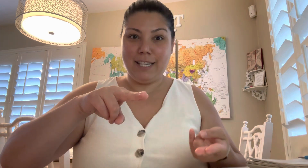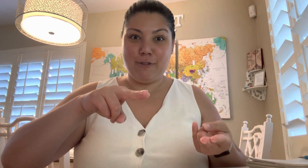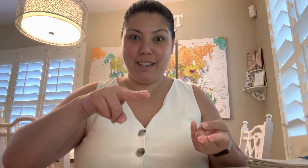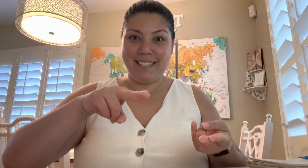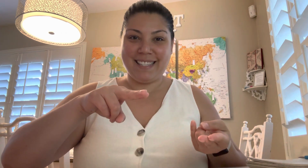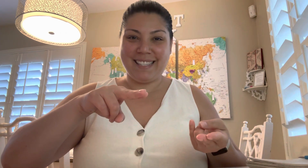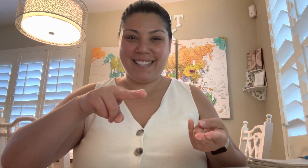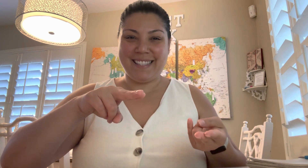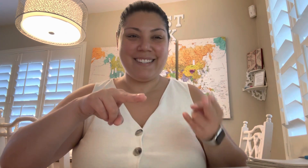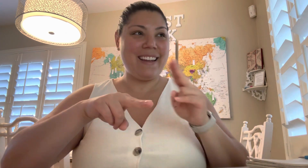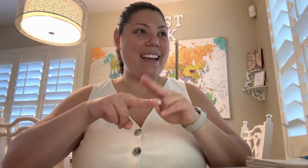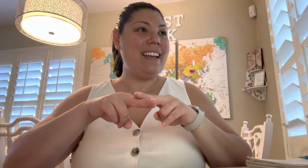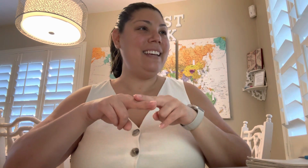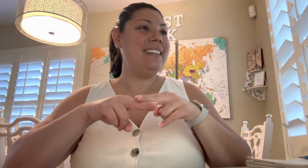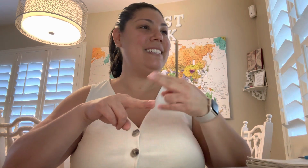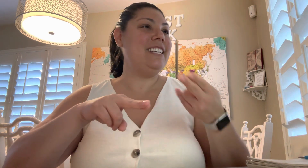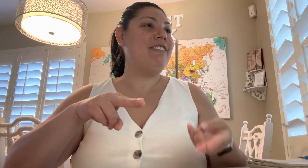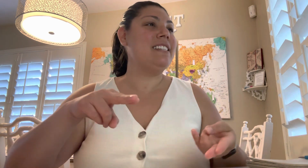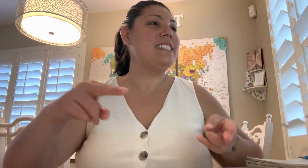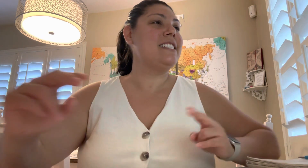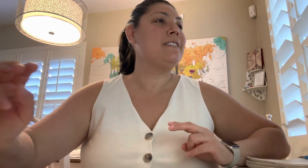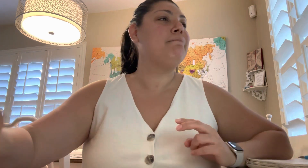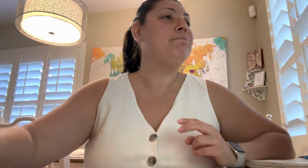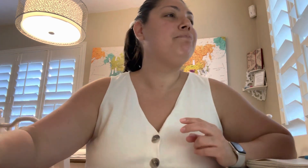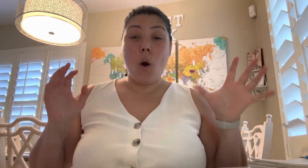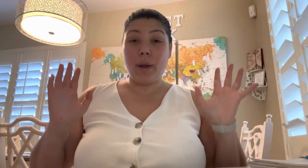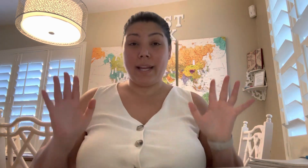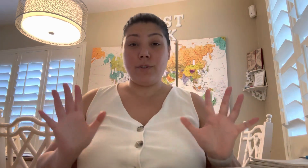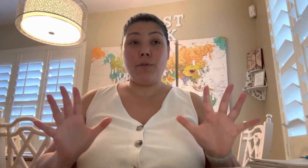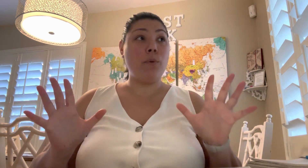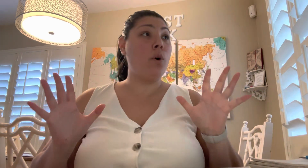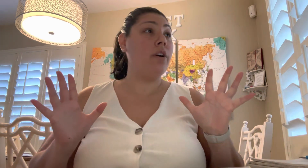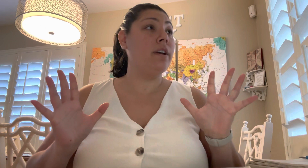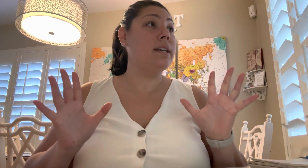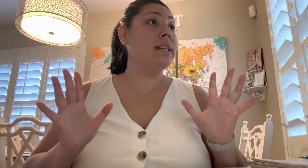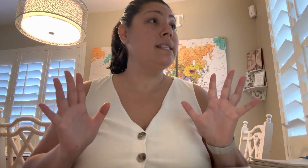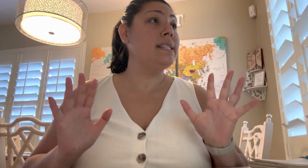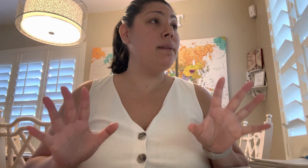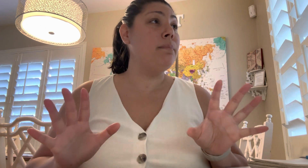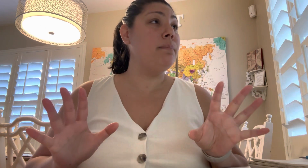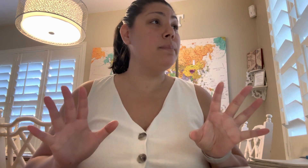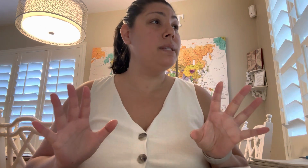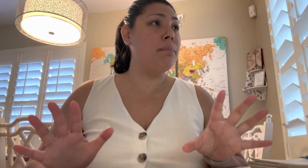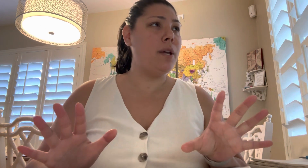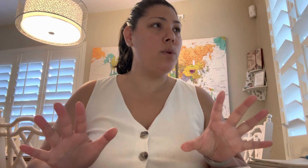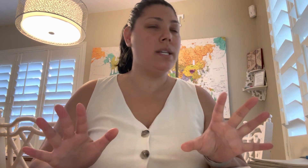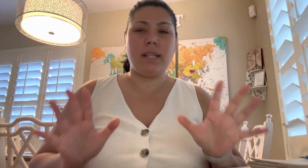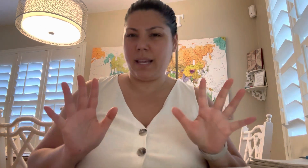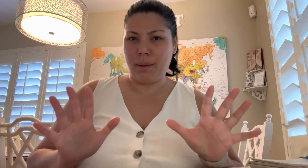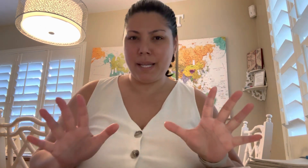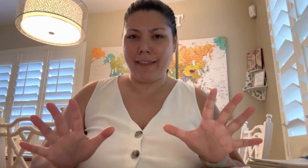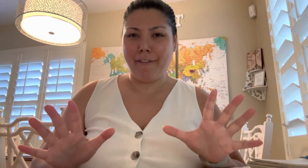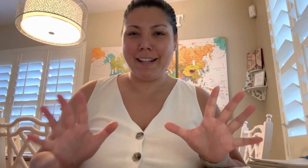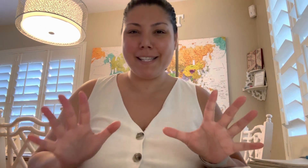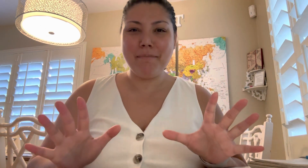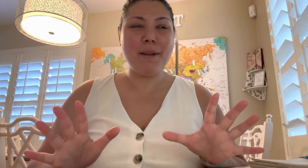Decrease. Okay. Decrease. Okay. So for symbiosis, I think I'm saying that right.